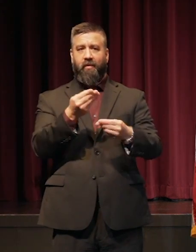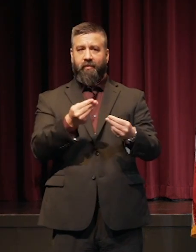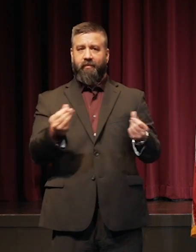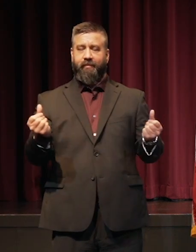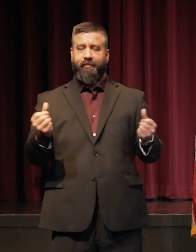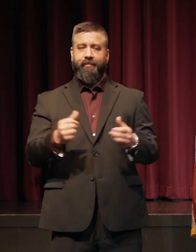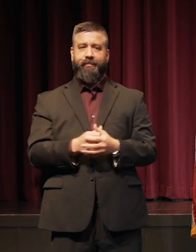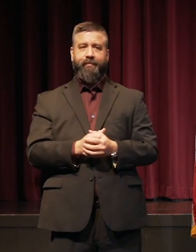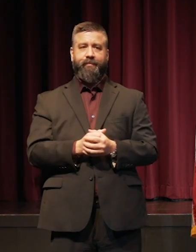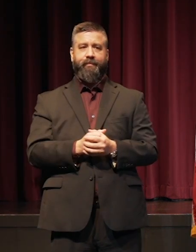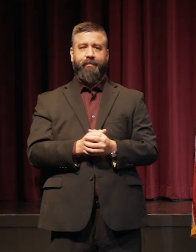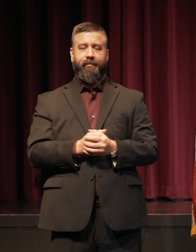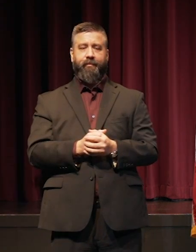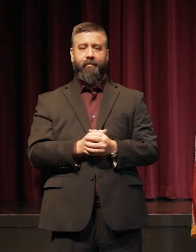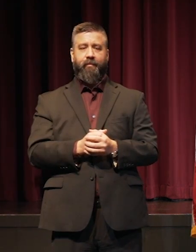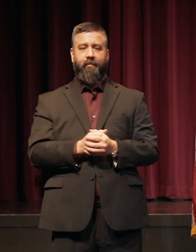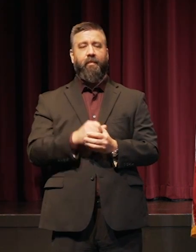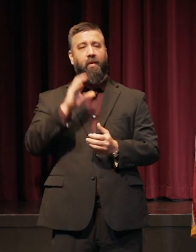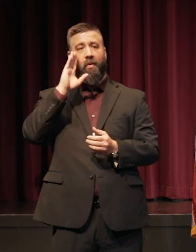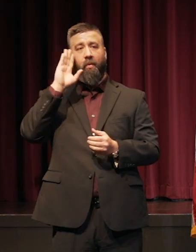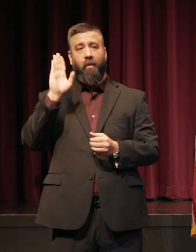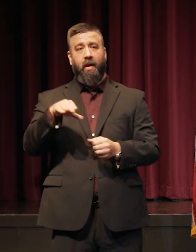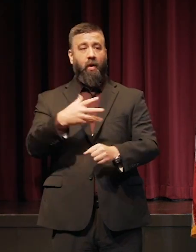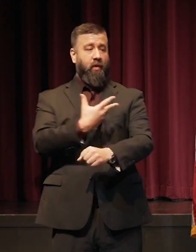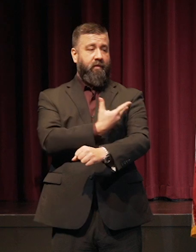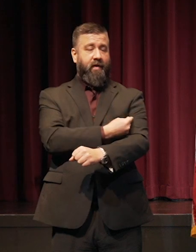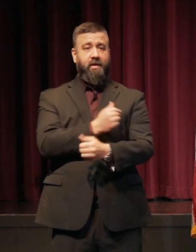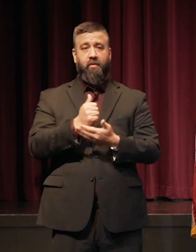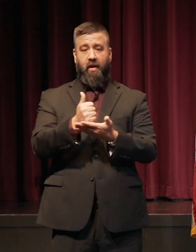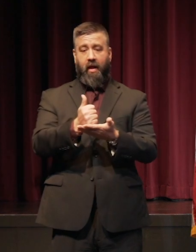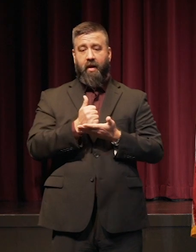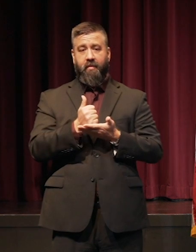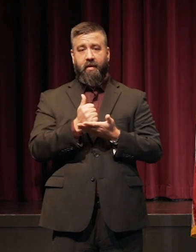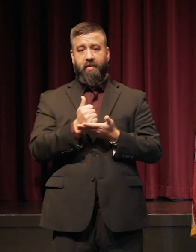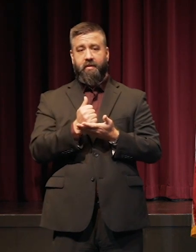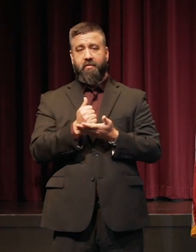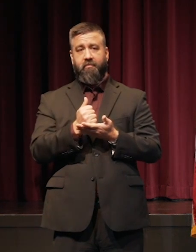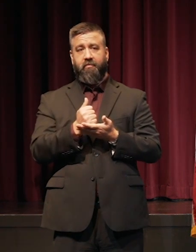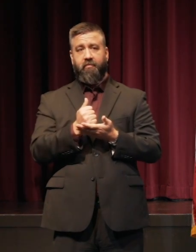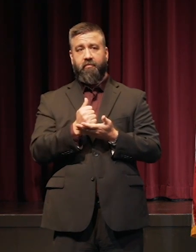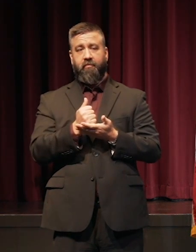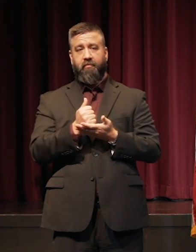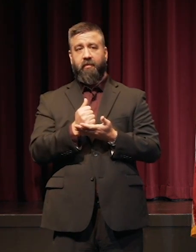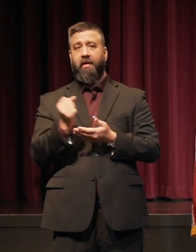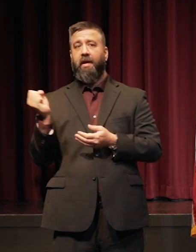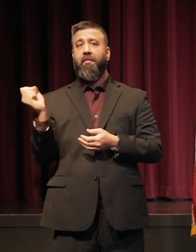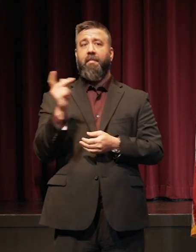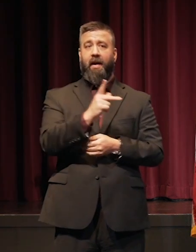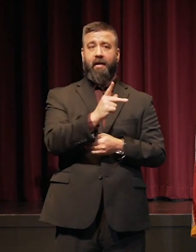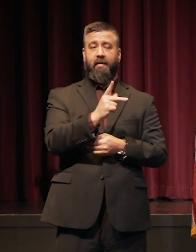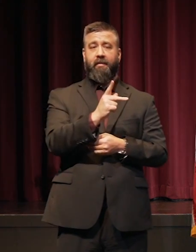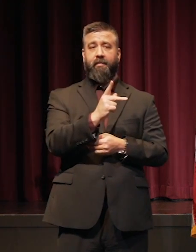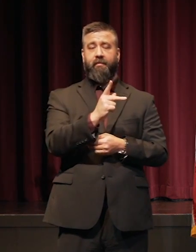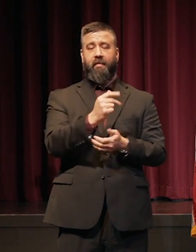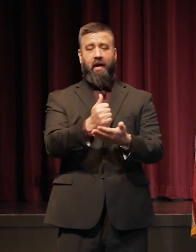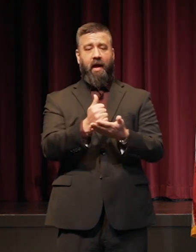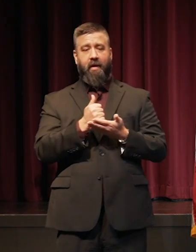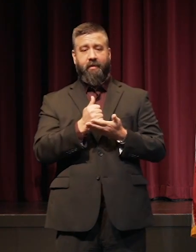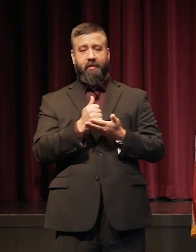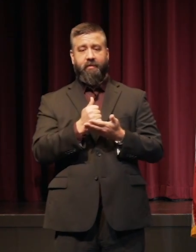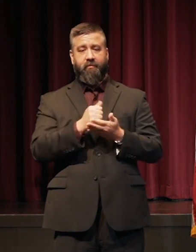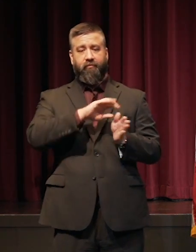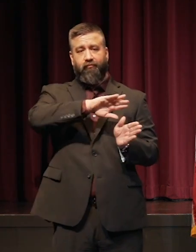an end. We know the vaccine will help us get back. It would help us to get past